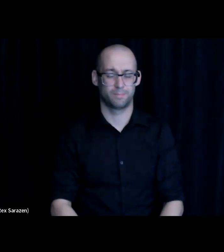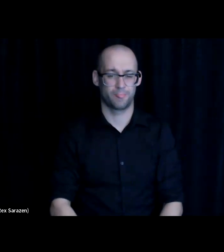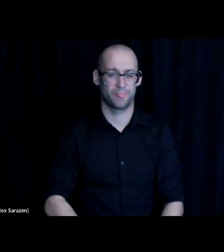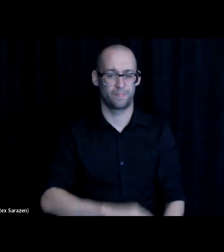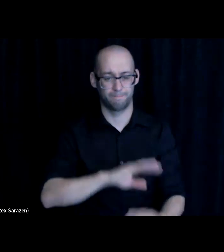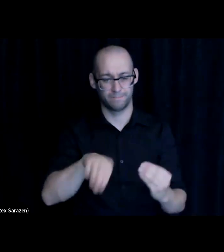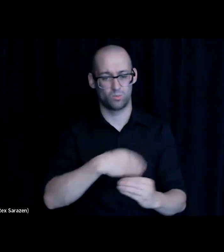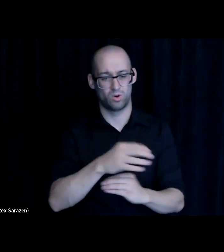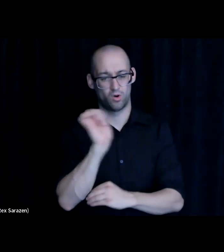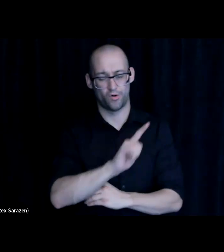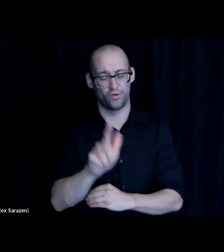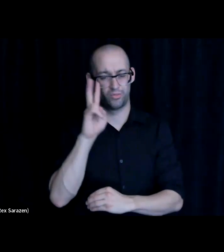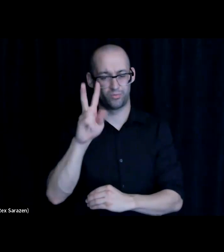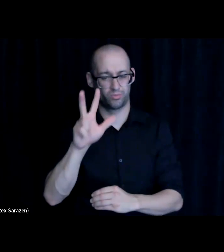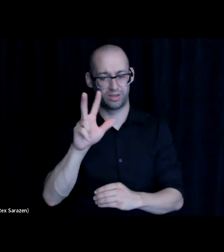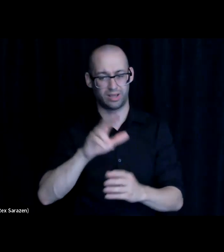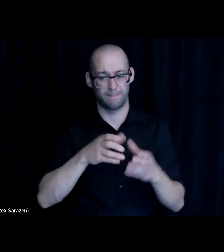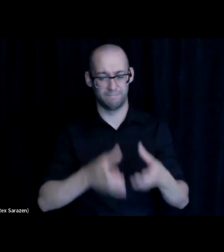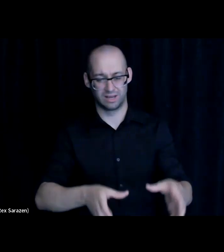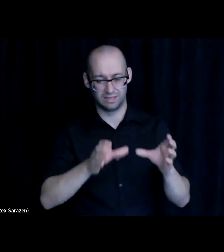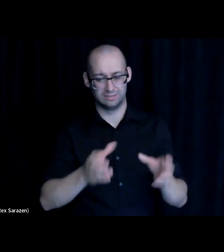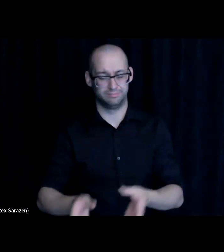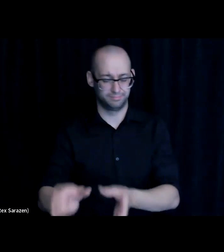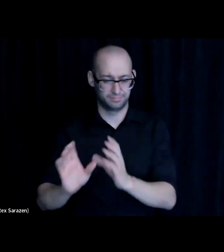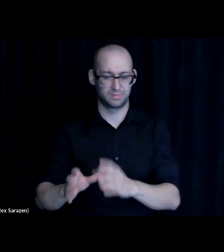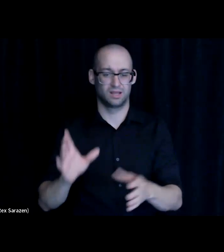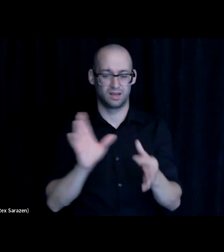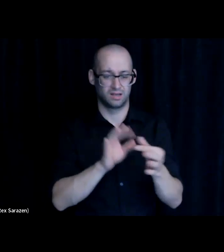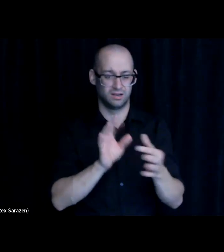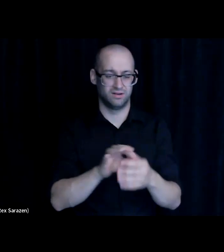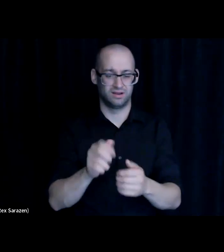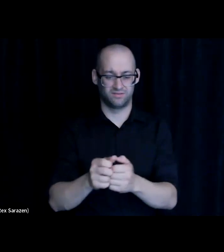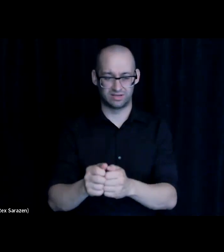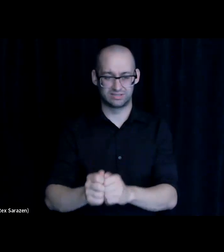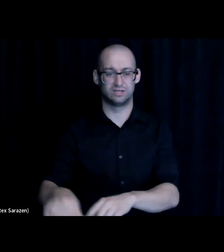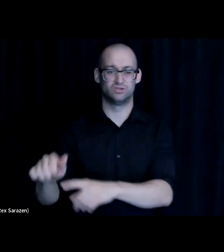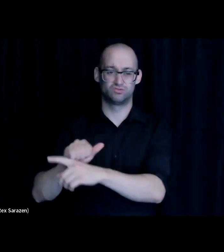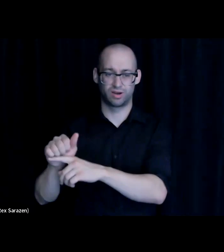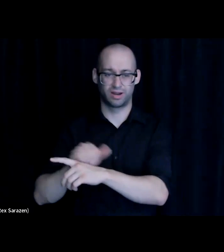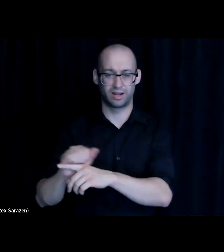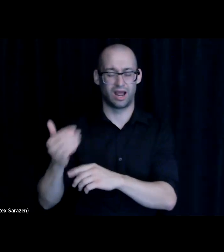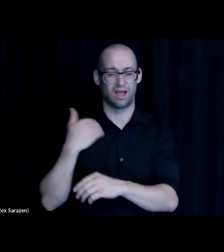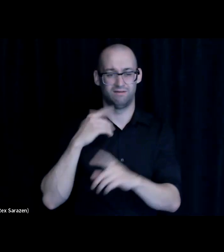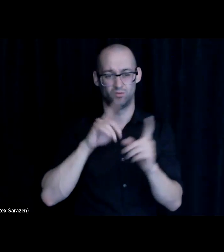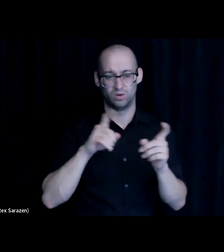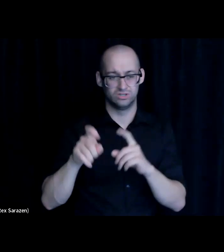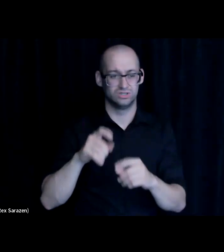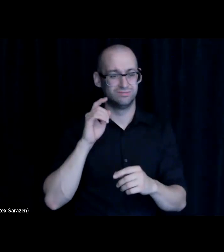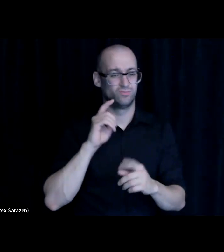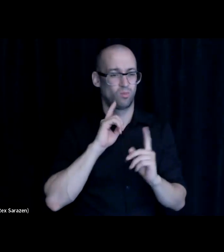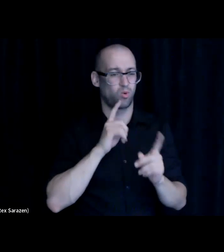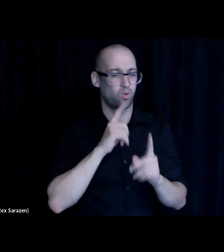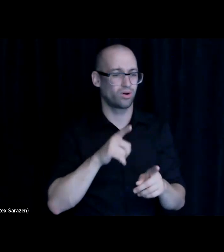Around all three of these buckets, connectivity, devices, and training, we had some conversations about how do we report, or for lack of a better word,